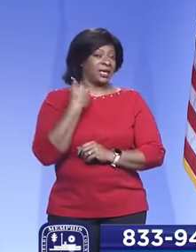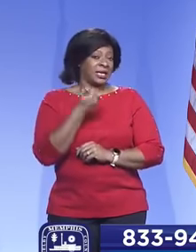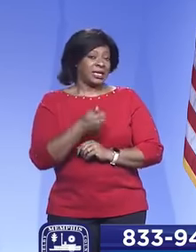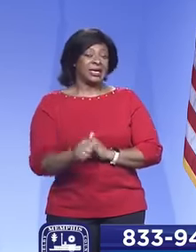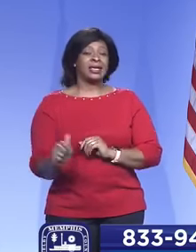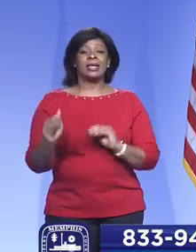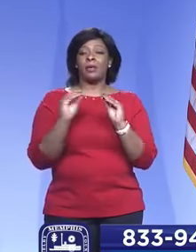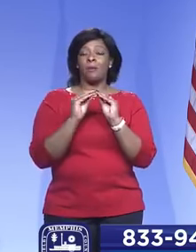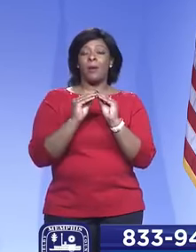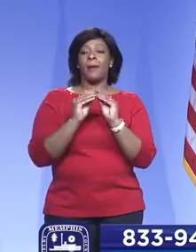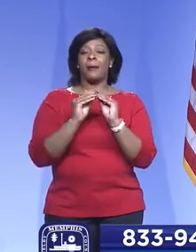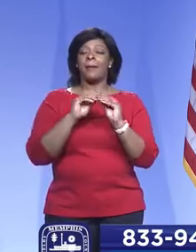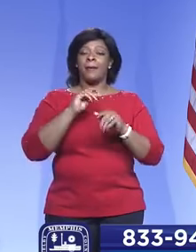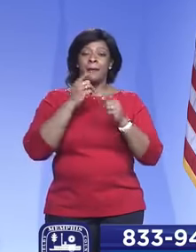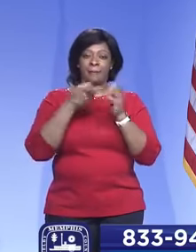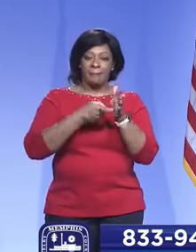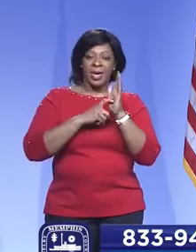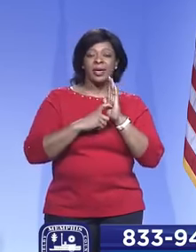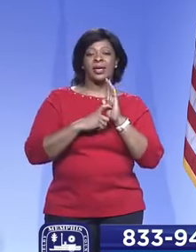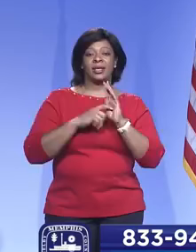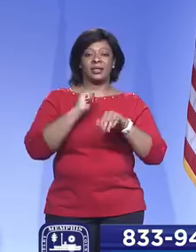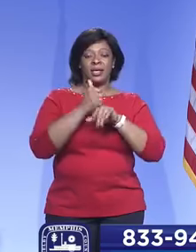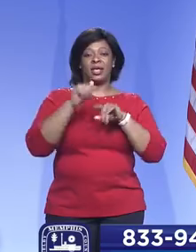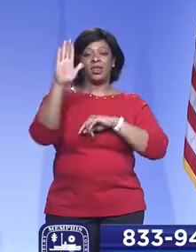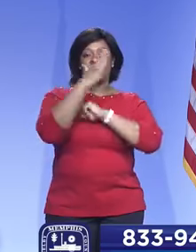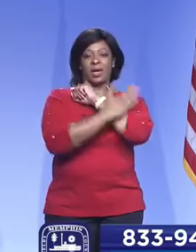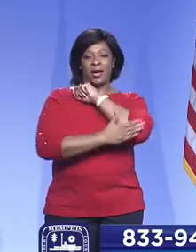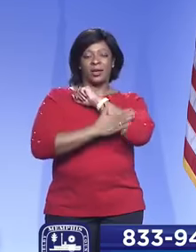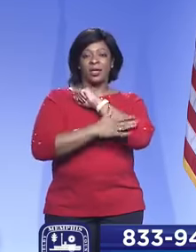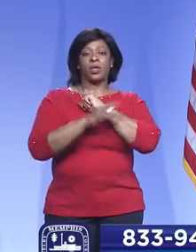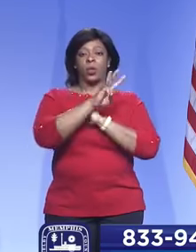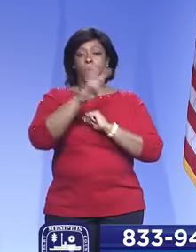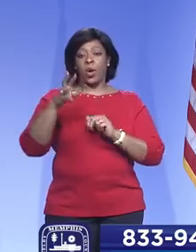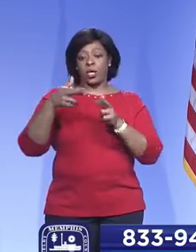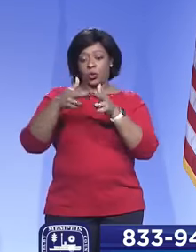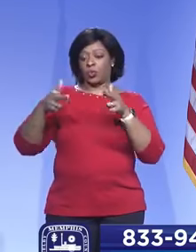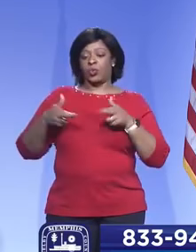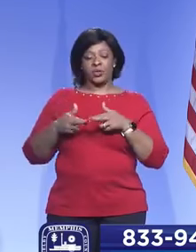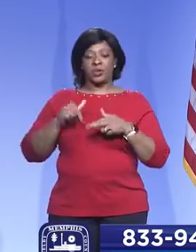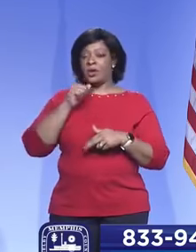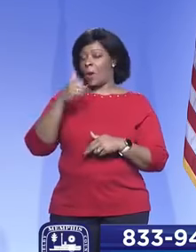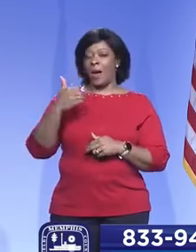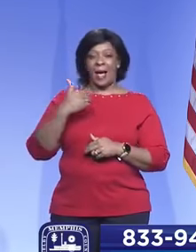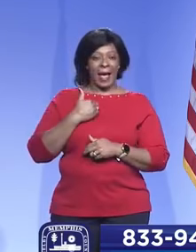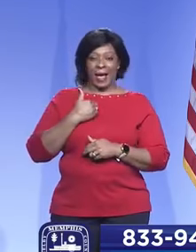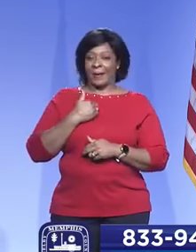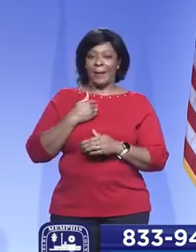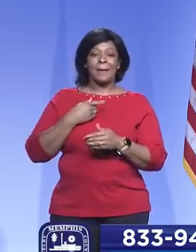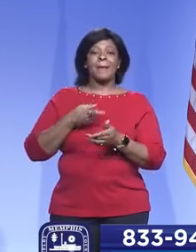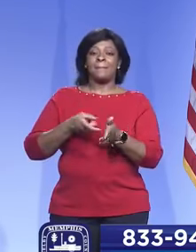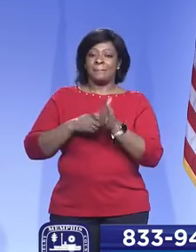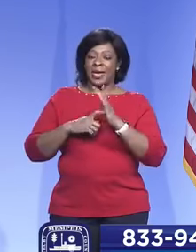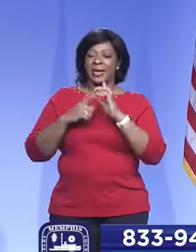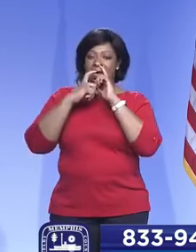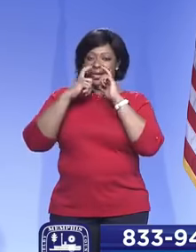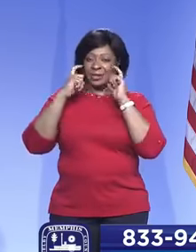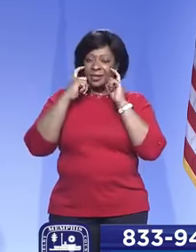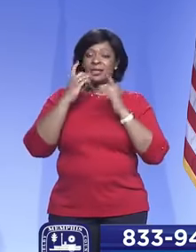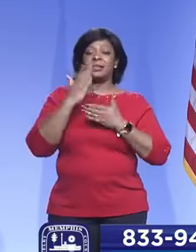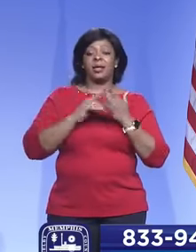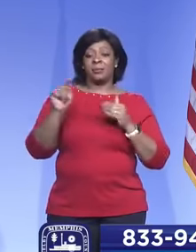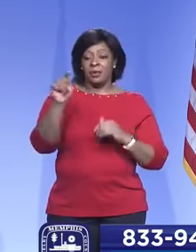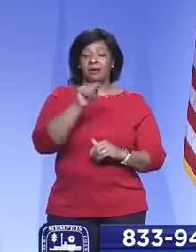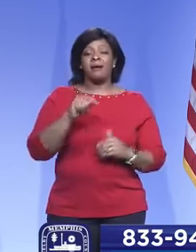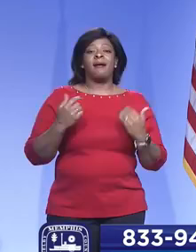additional mandates put in place. I do know the whole West region does not have mandates. There are some here and there that